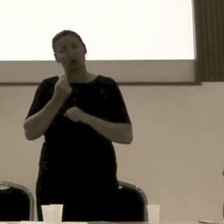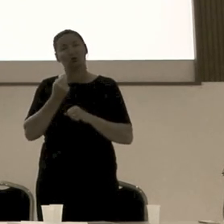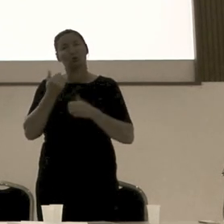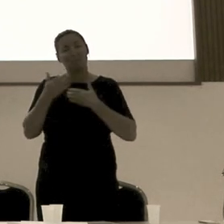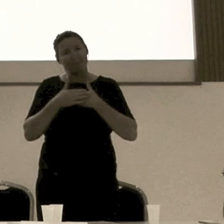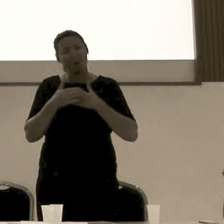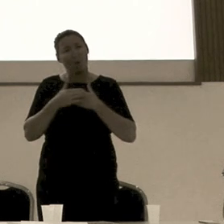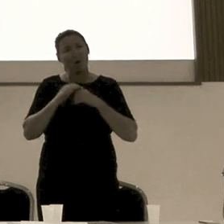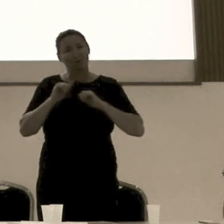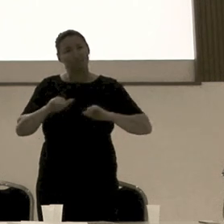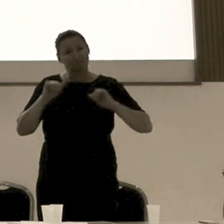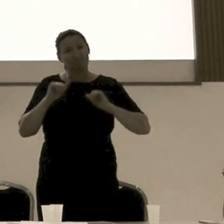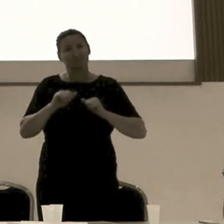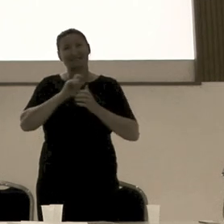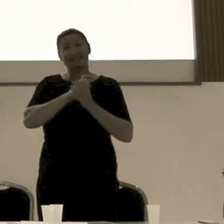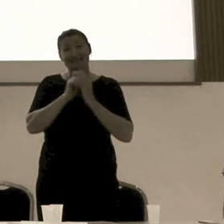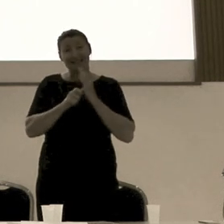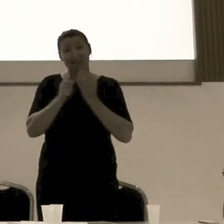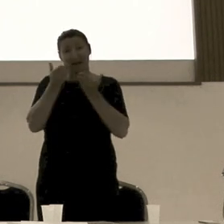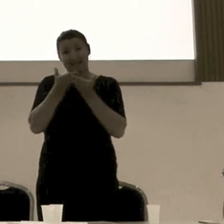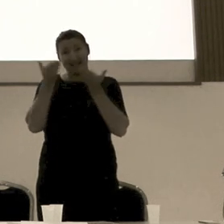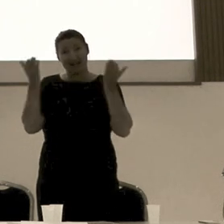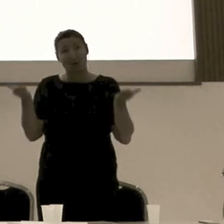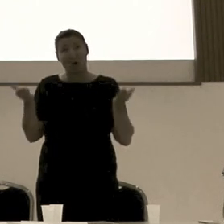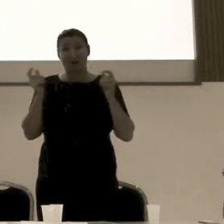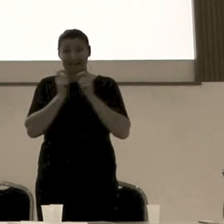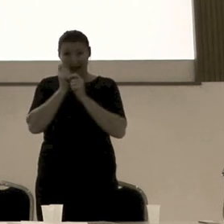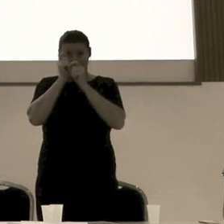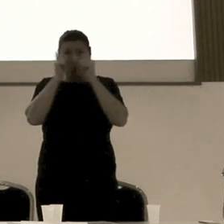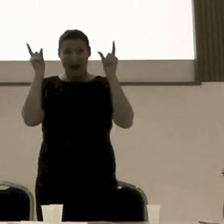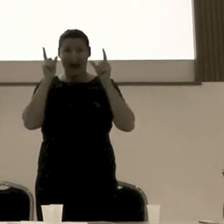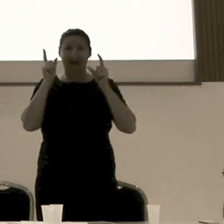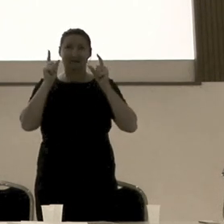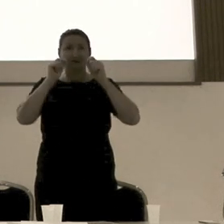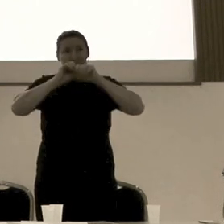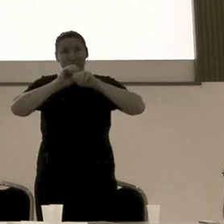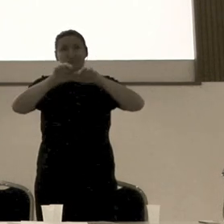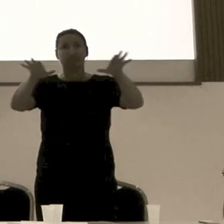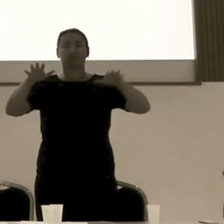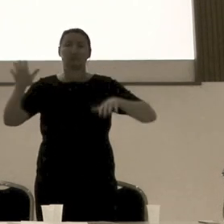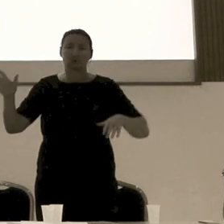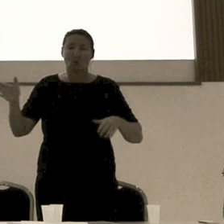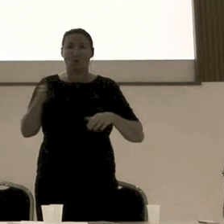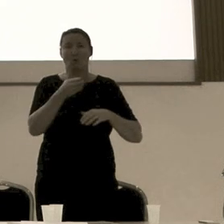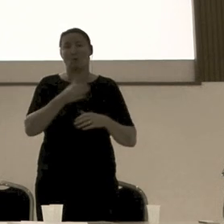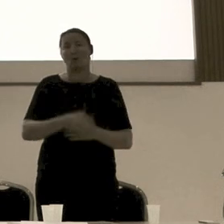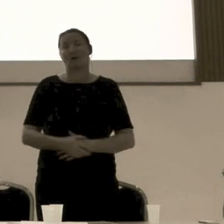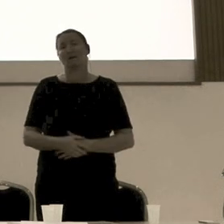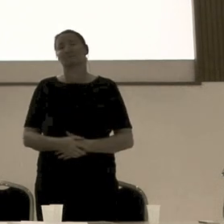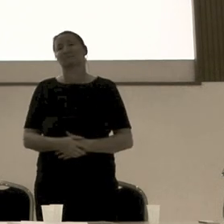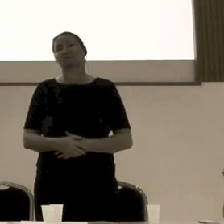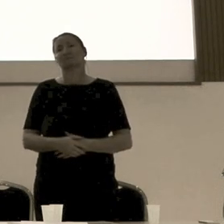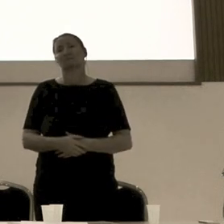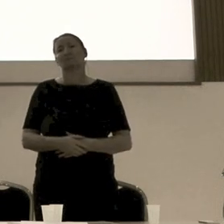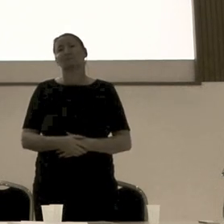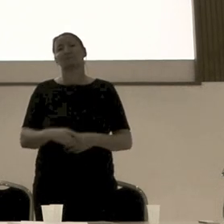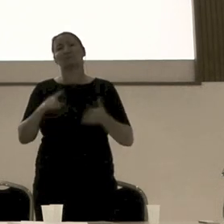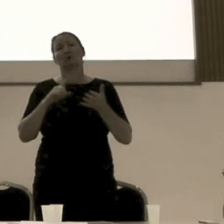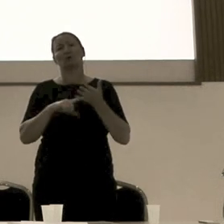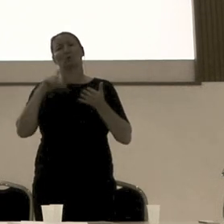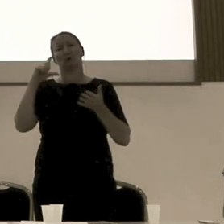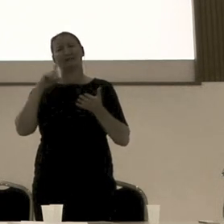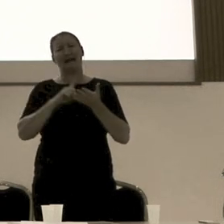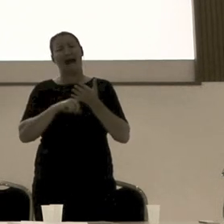do more to make sure disability equality and awareness actually reaches everyone. And UCL as a large and growing